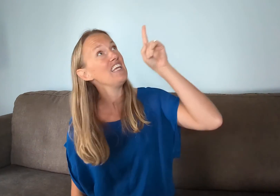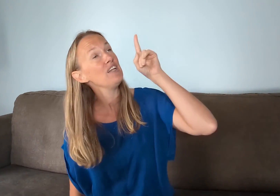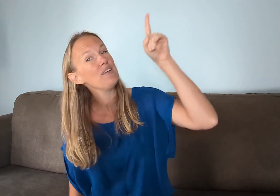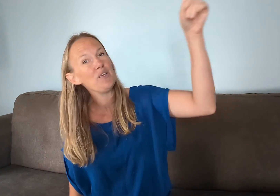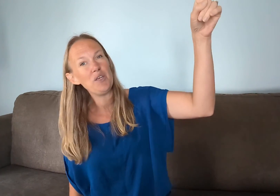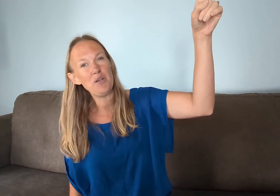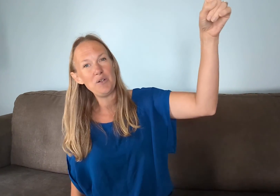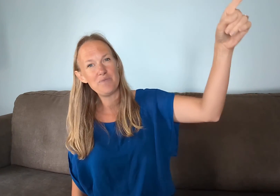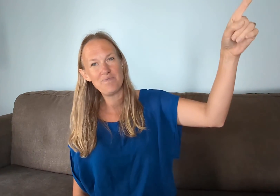in you.